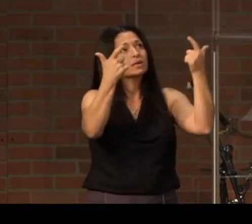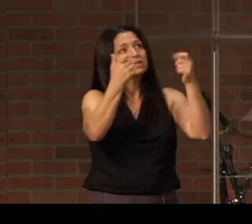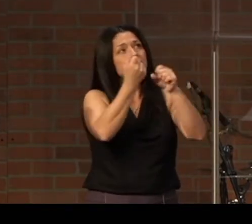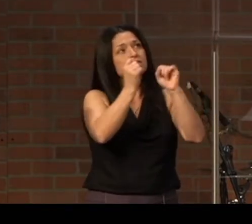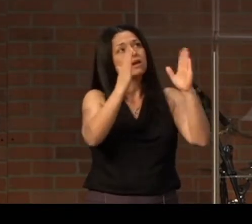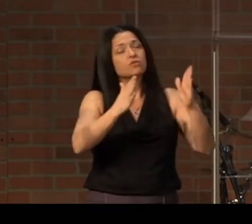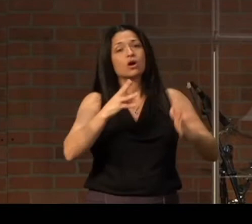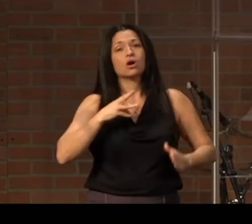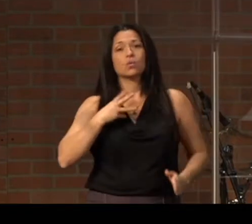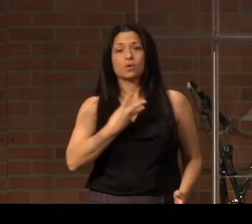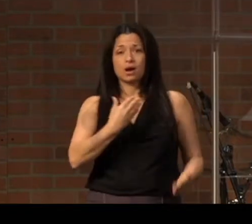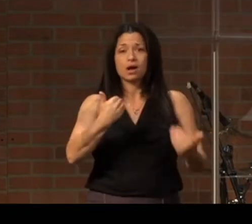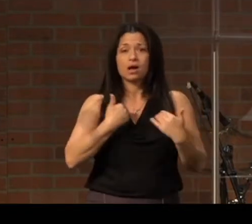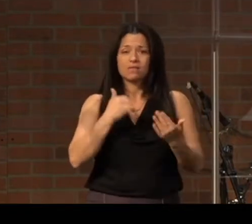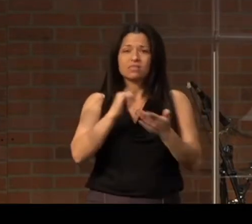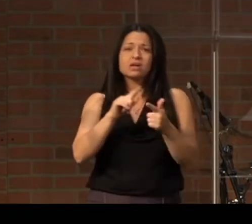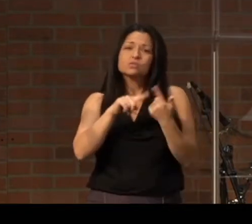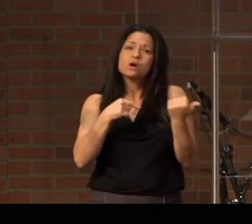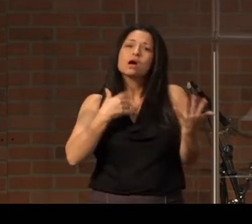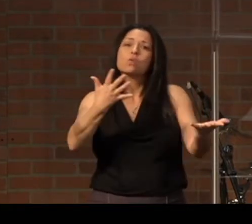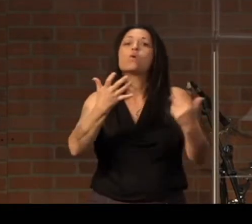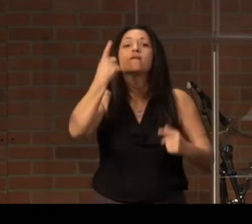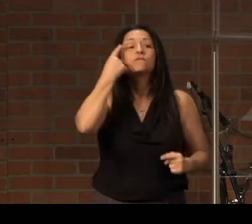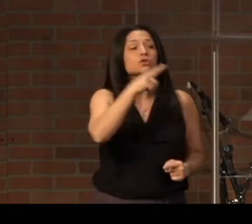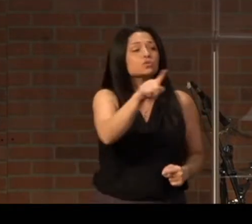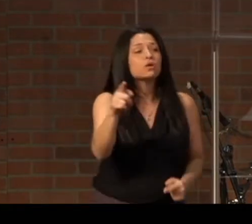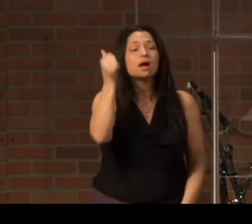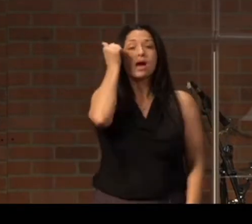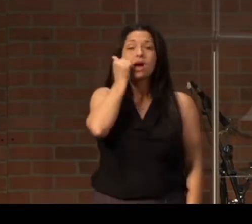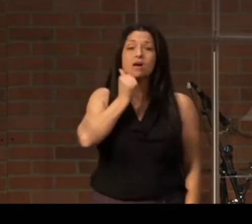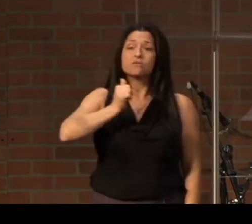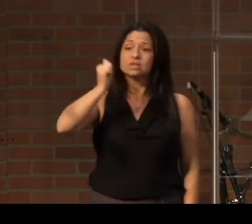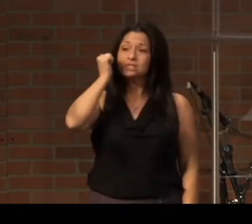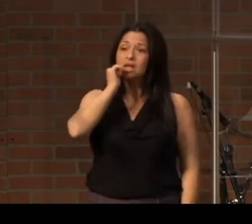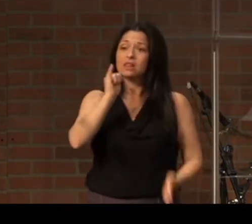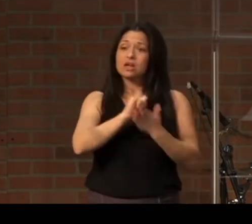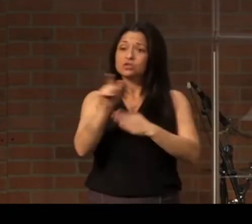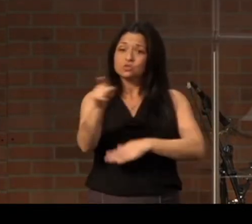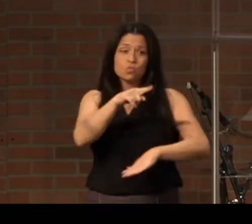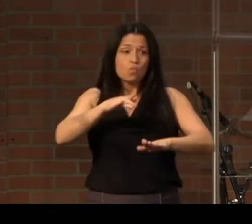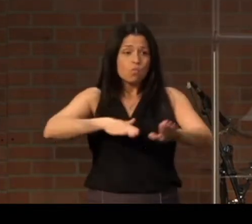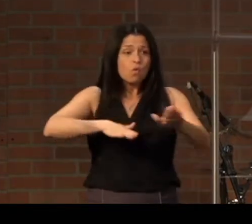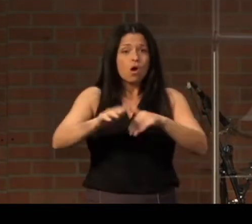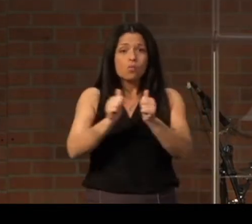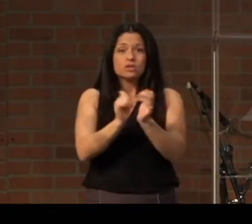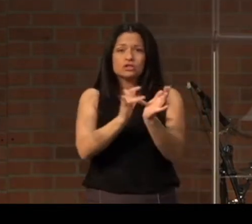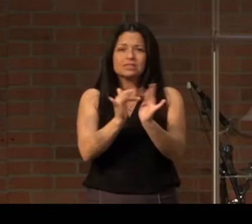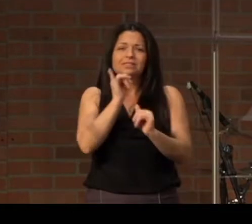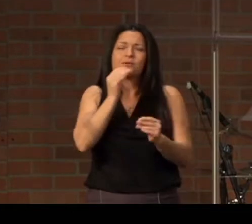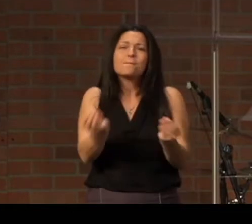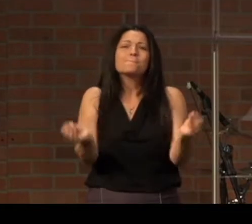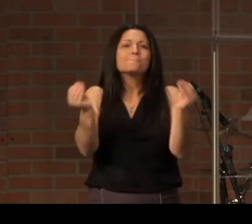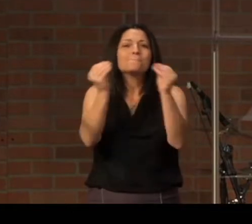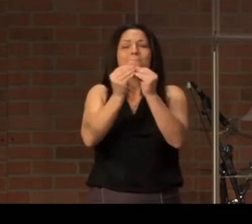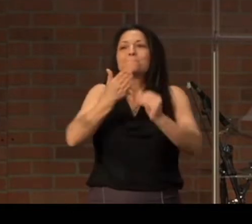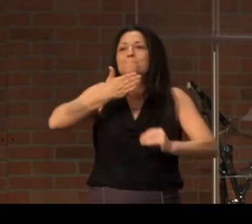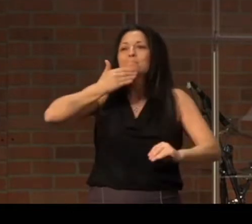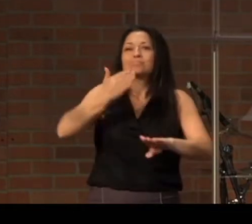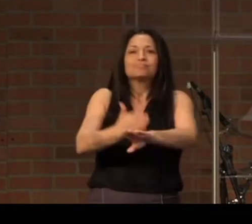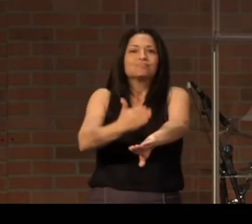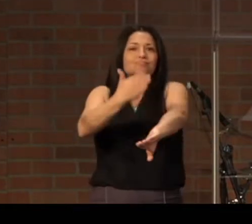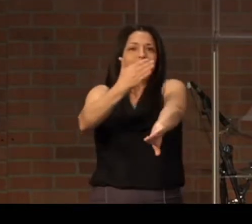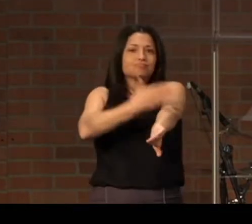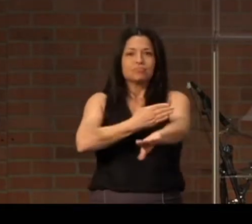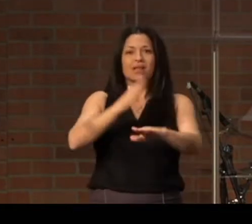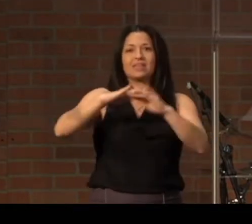long for you, that every day you walk with Jesus is greater than the day before because your